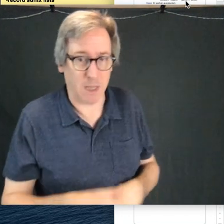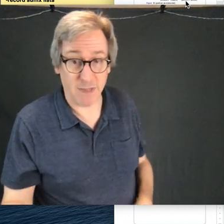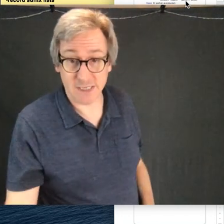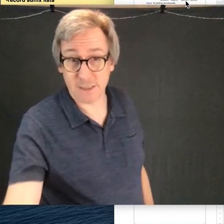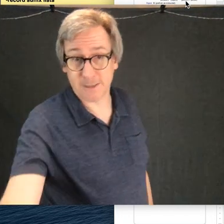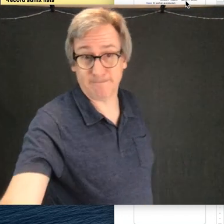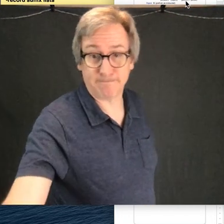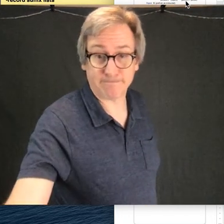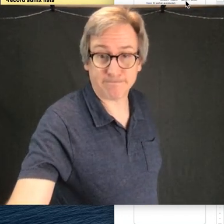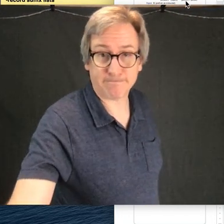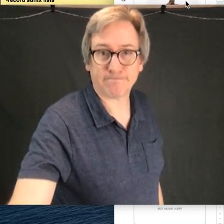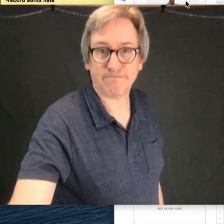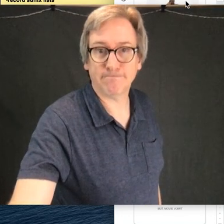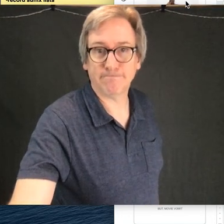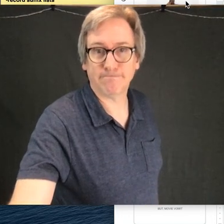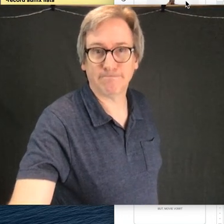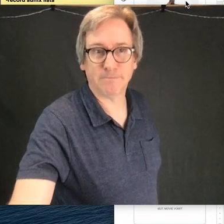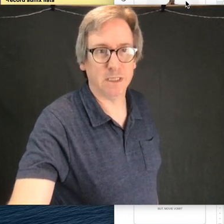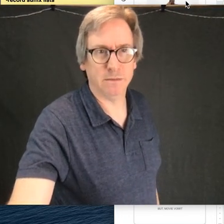make sense?